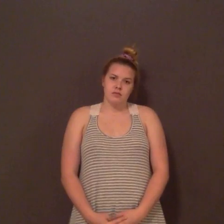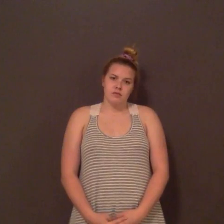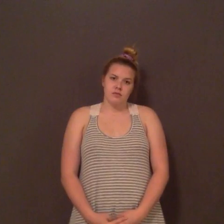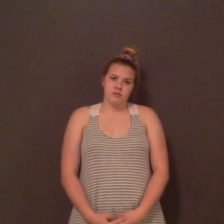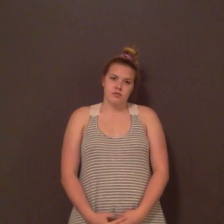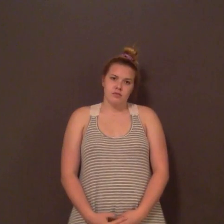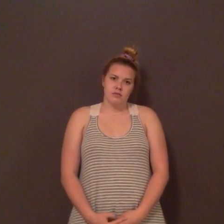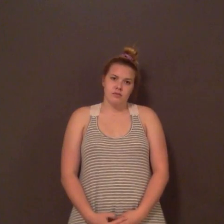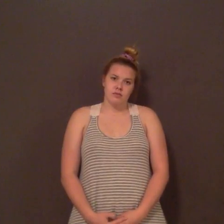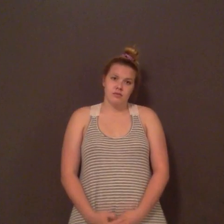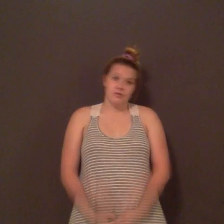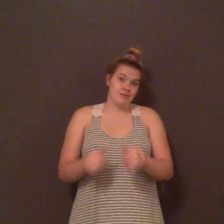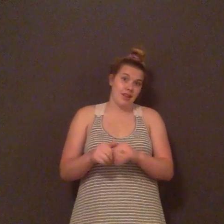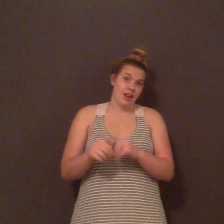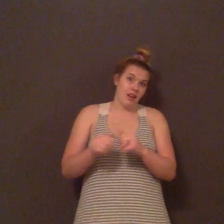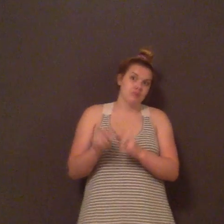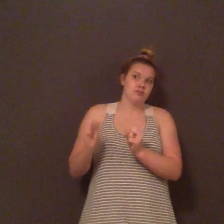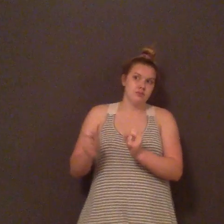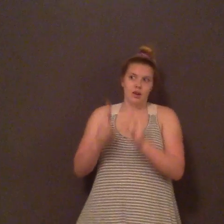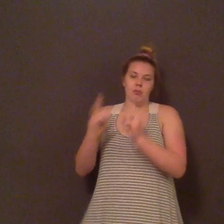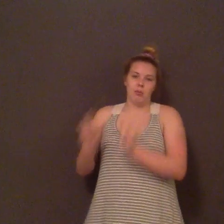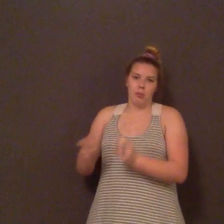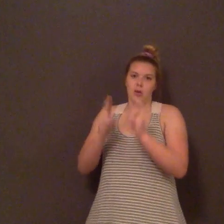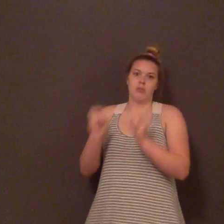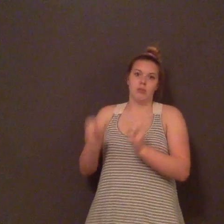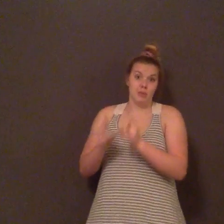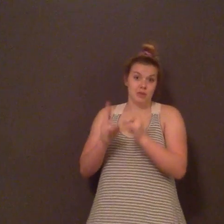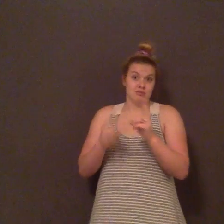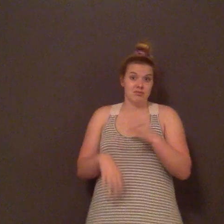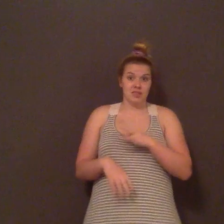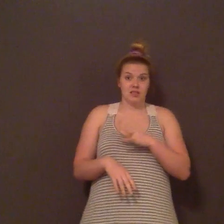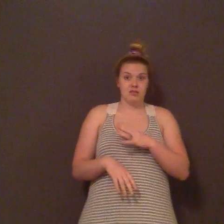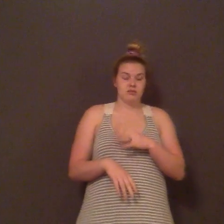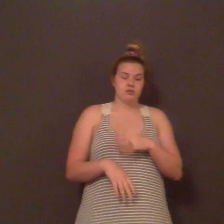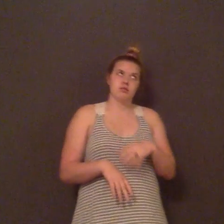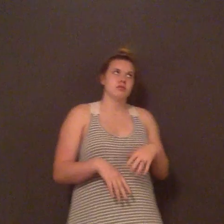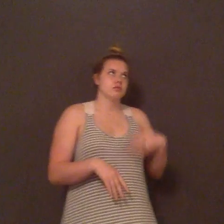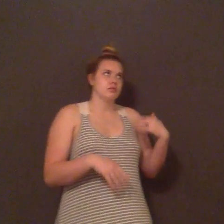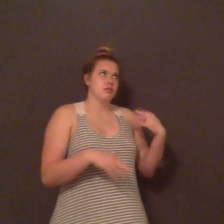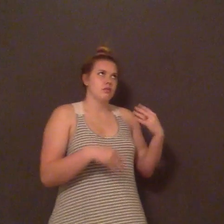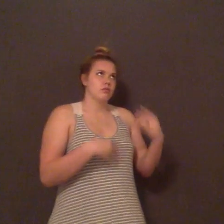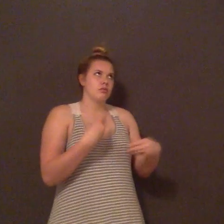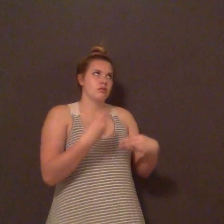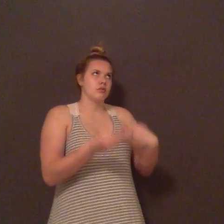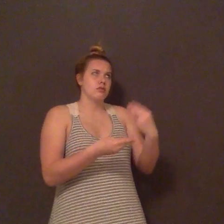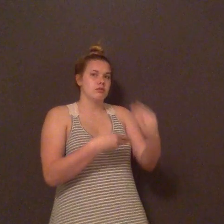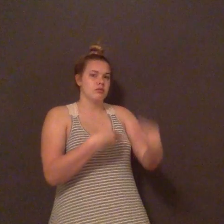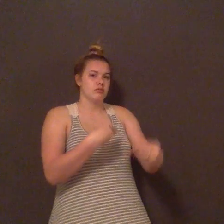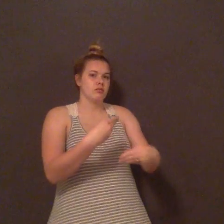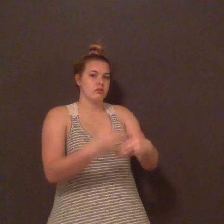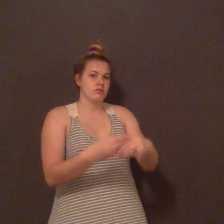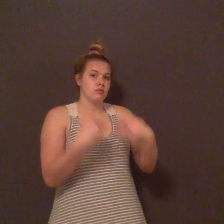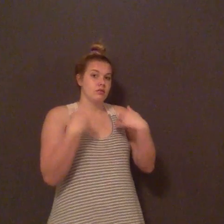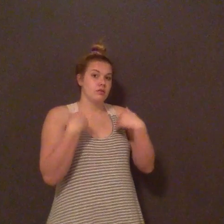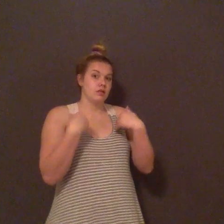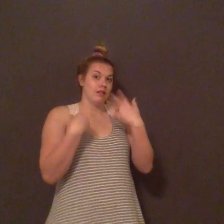How's the archiving going, buddy? It's going. He gave me 5 years to do, and I'm on year 2. Sounds